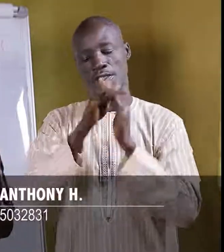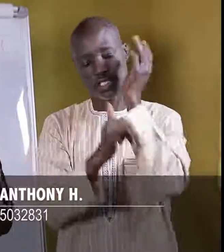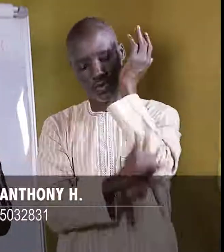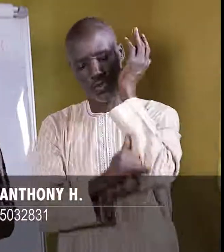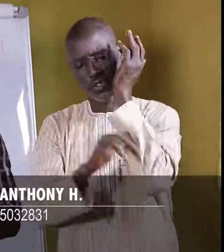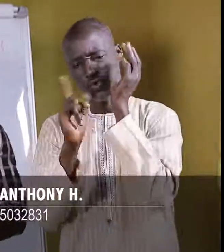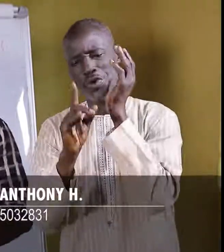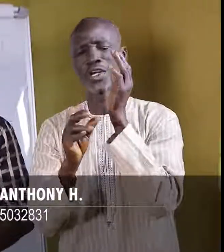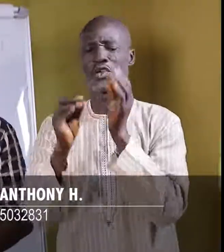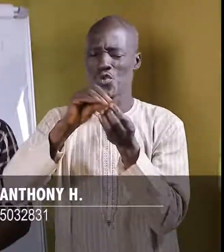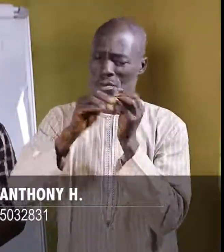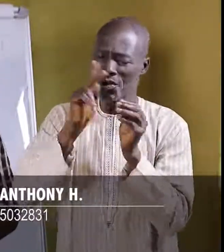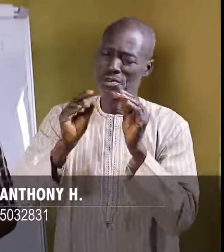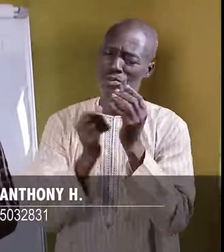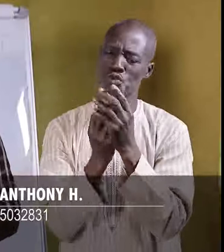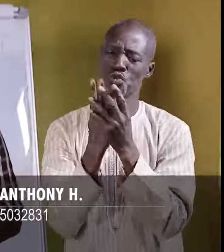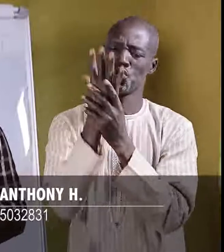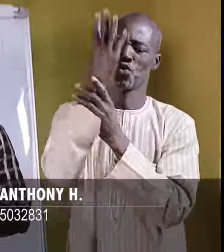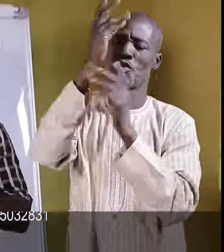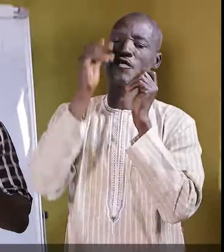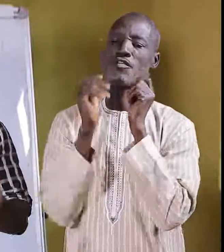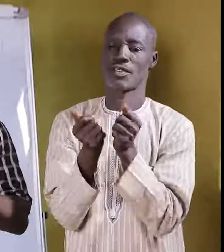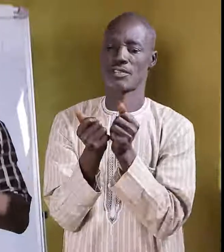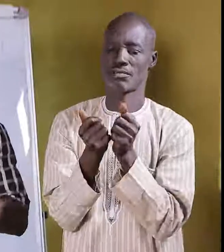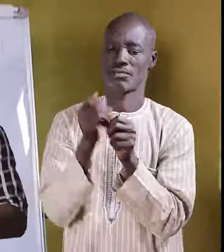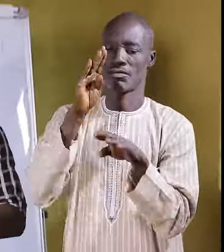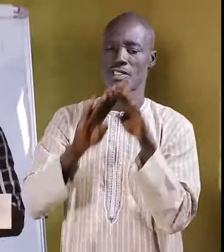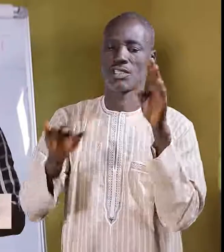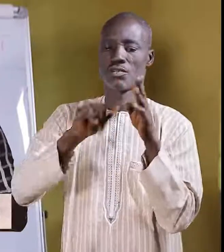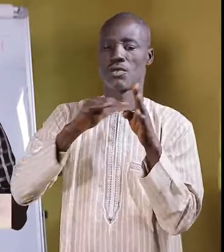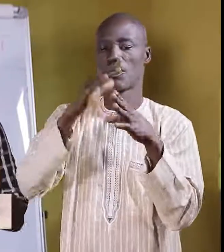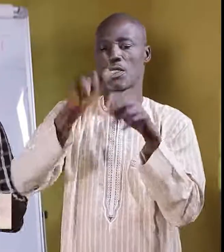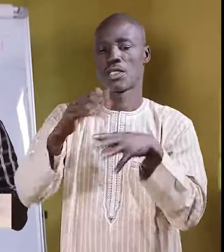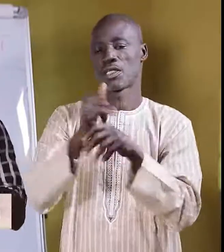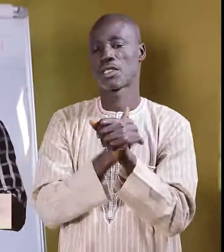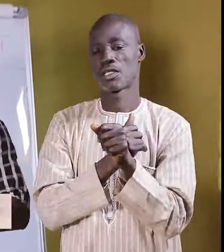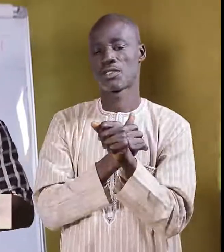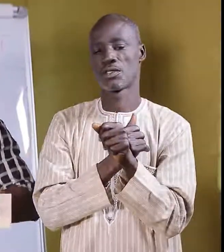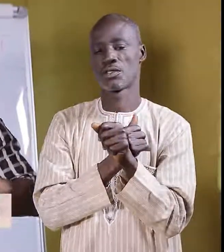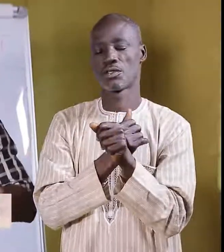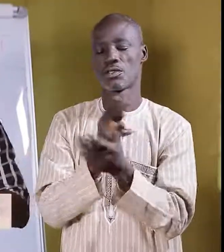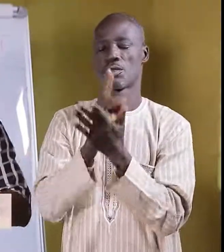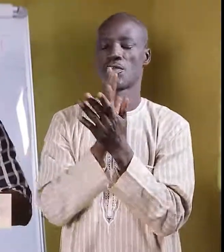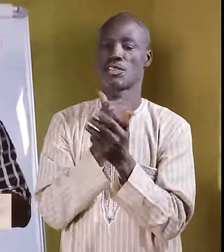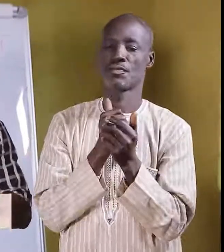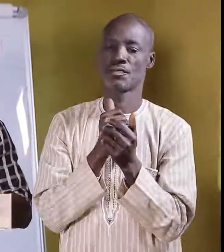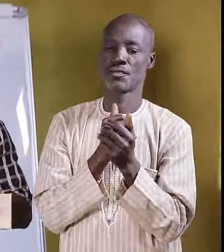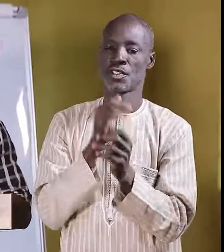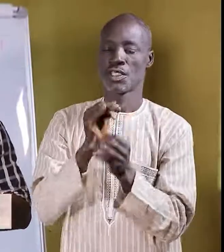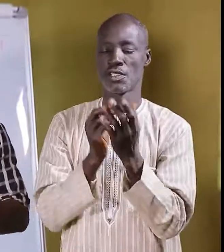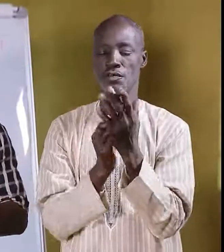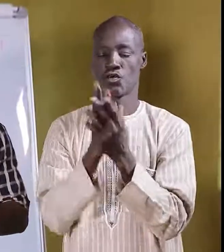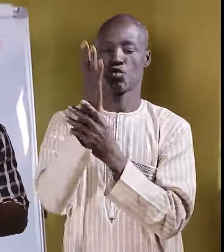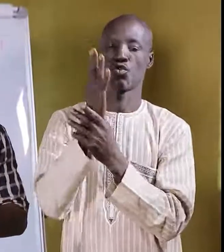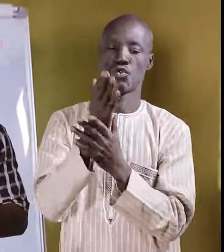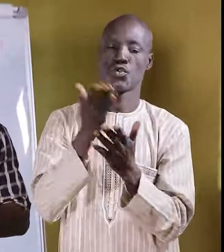where population grows faster than the means of sustaining population, what we are saying here is that as population is growing,